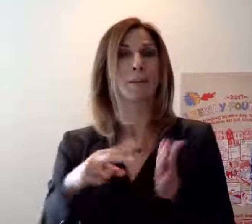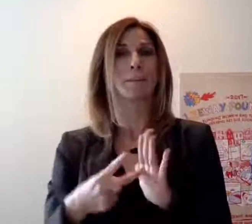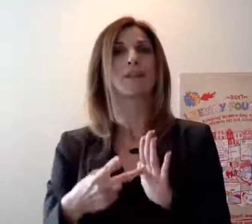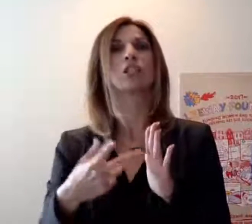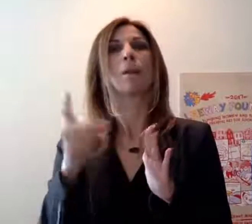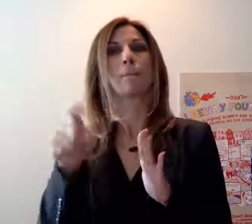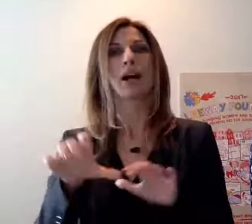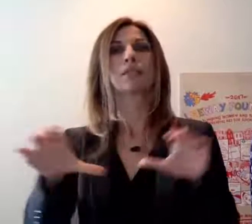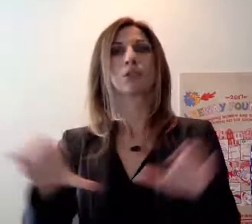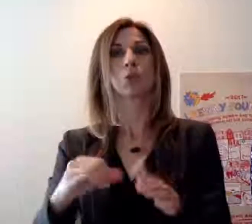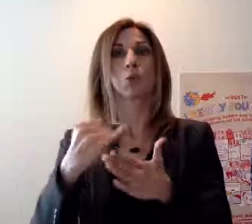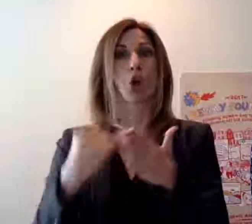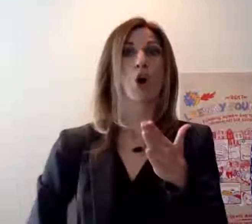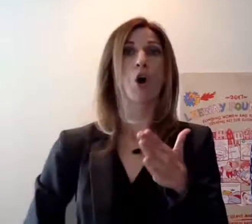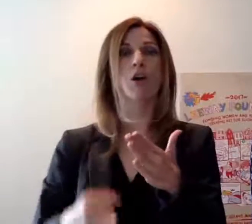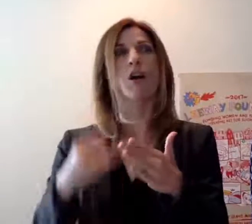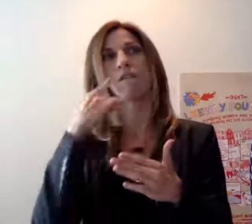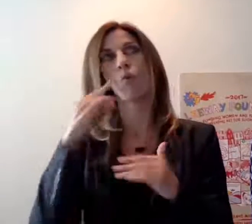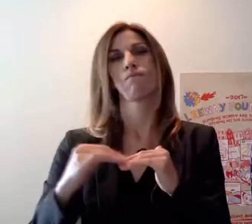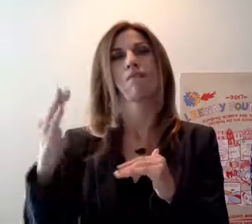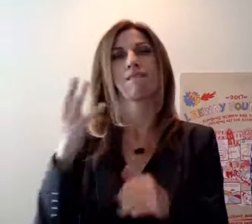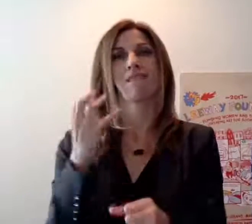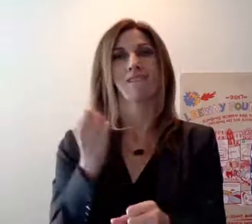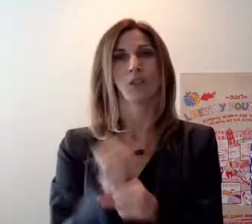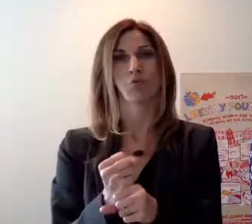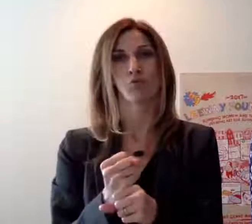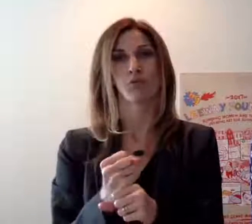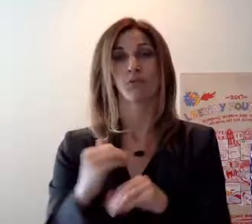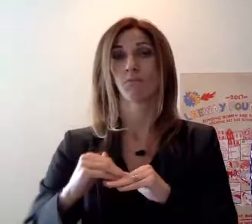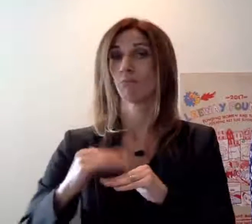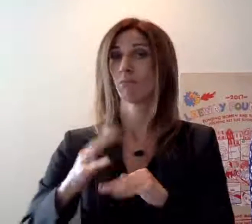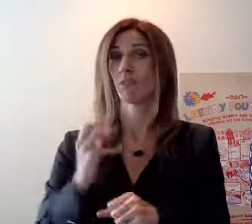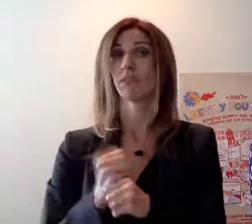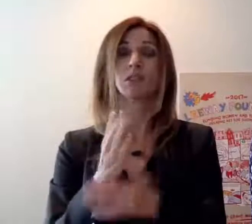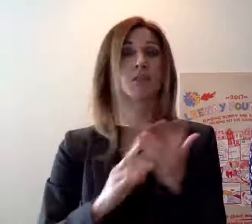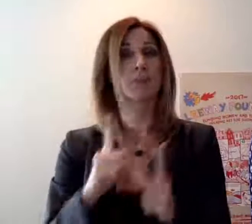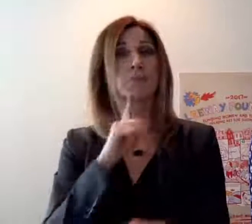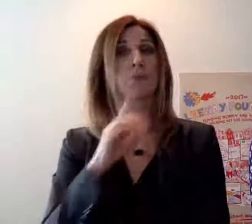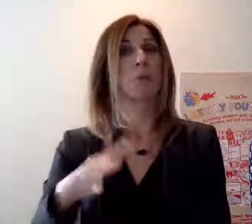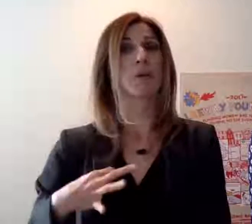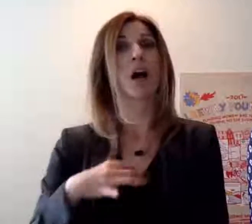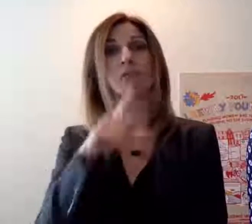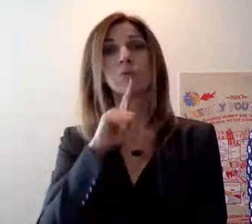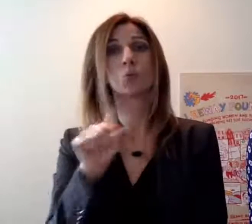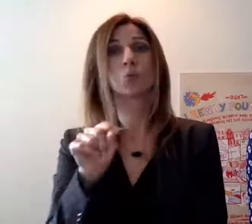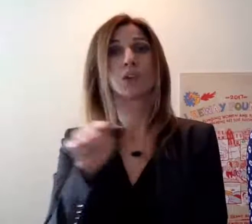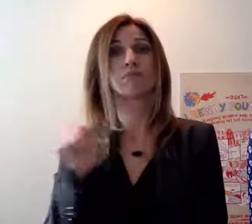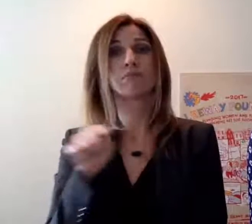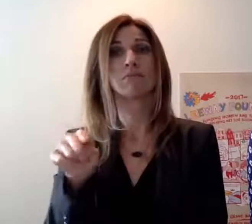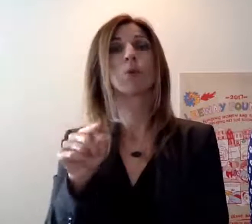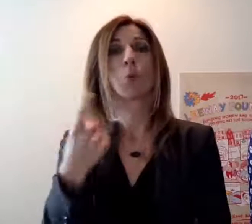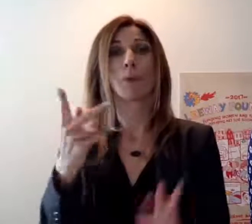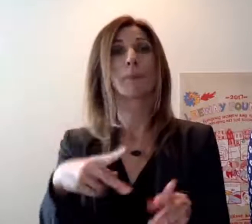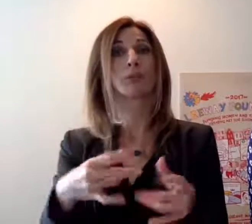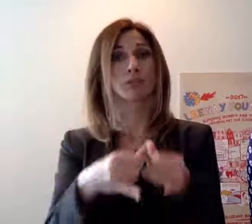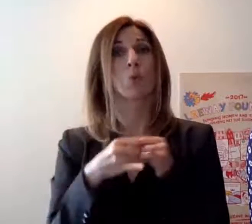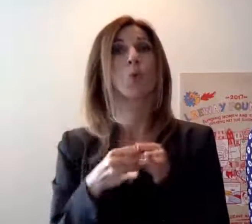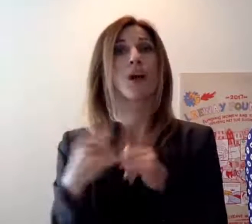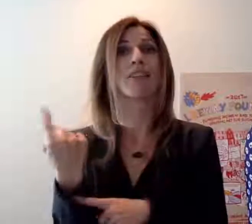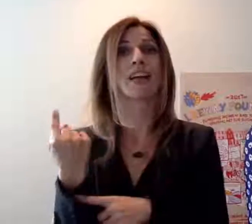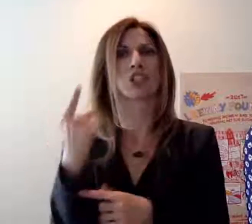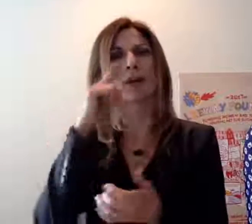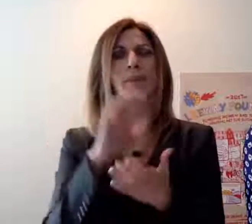artistic practice for at least 5 years. And so we've had applicants in their 20s. Last year we had someone who got the award who I believe